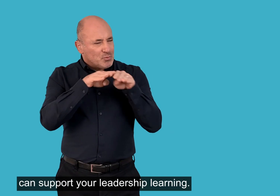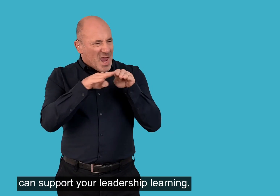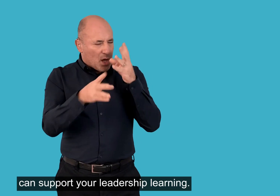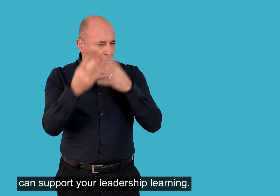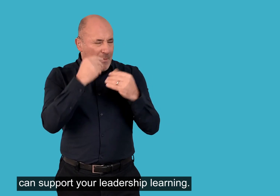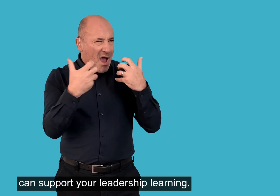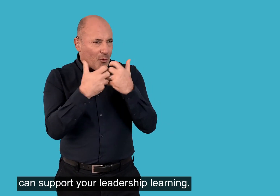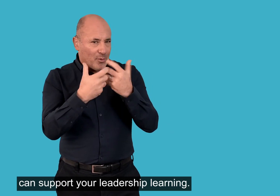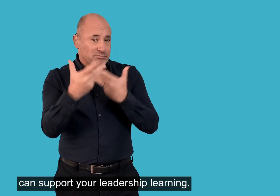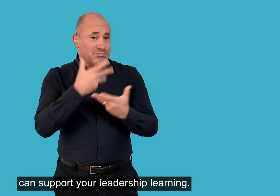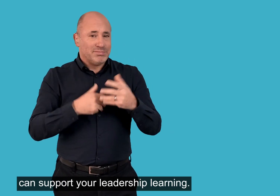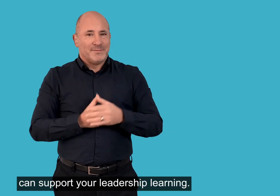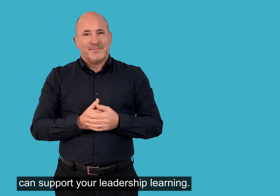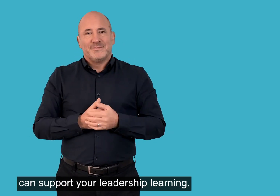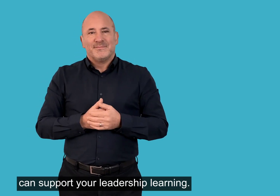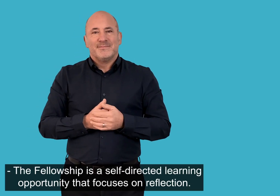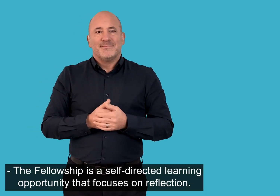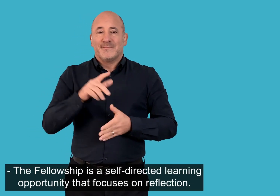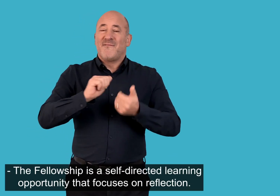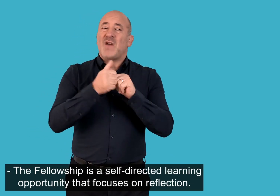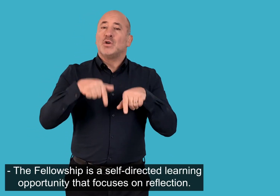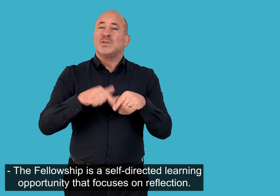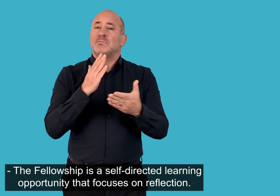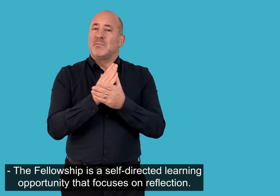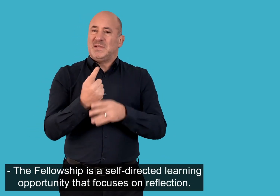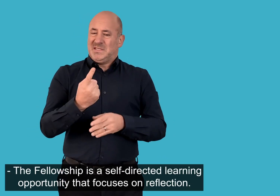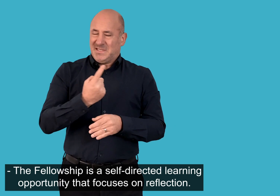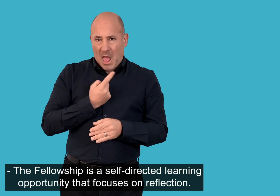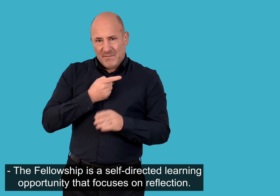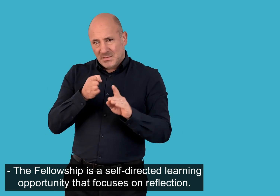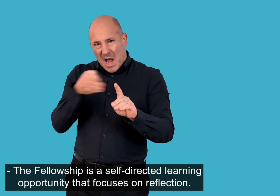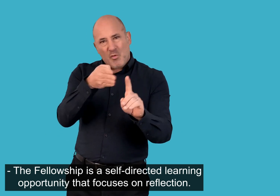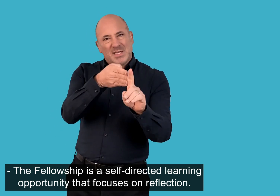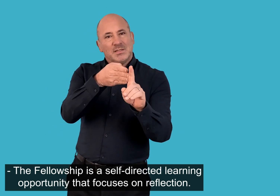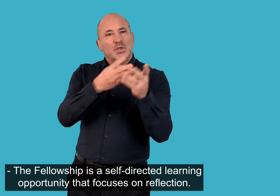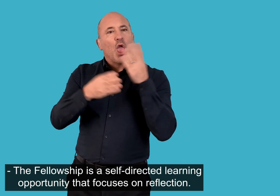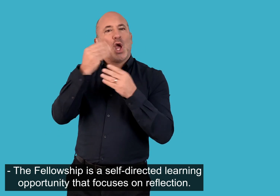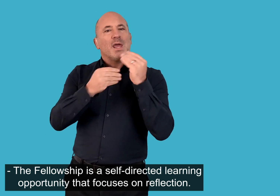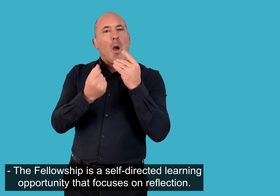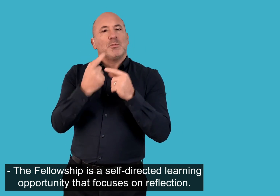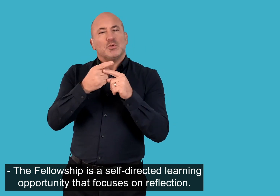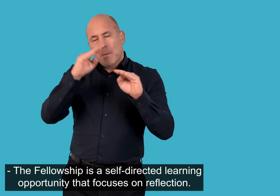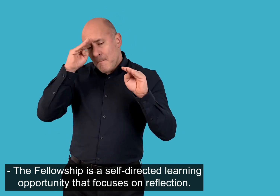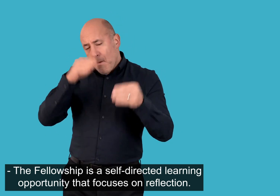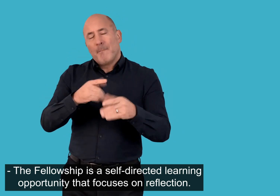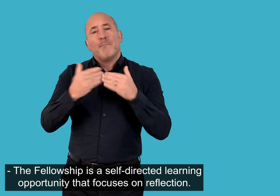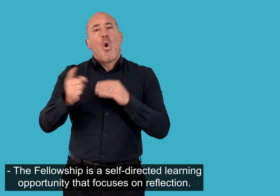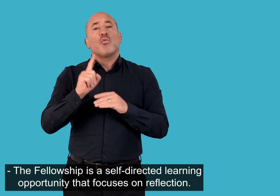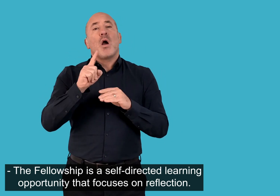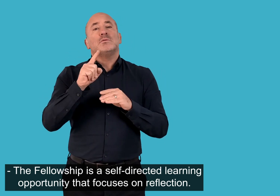can support your leadership learning. The fellowship is a self-directed learning opportunity that focuses on reflection.